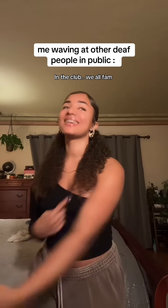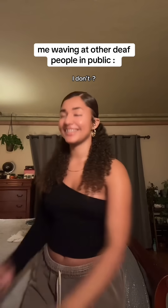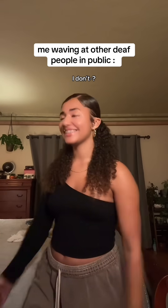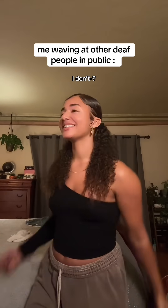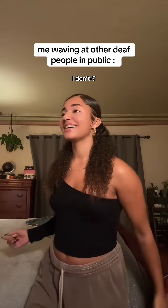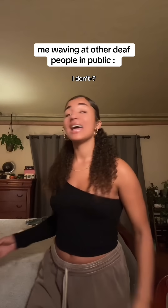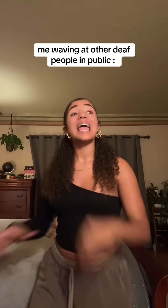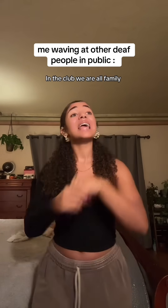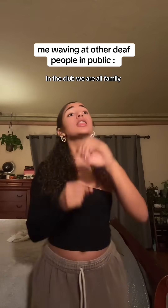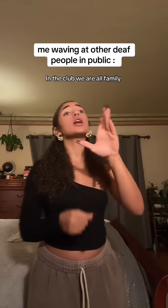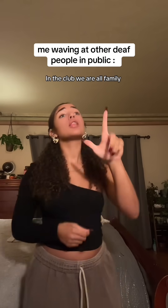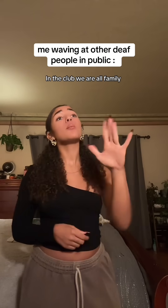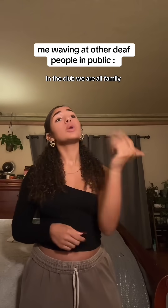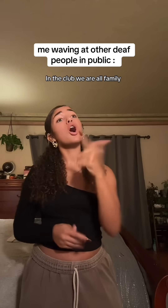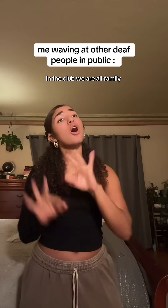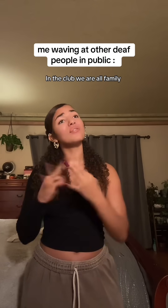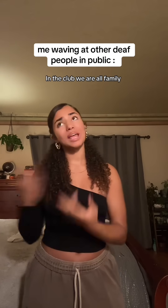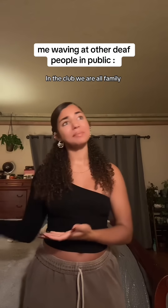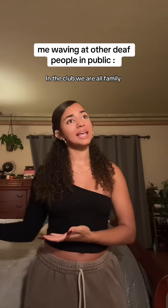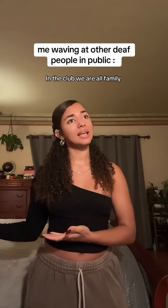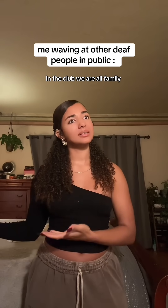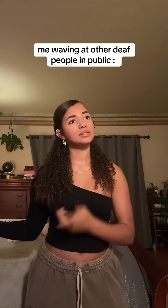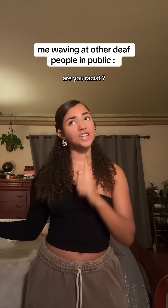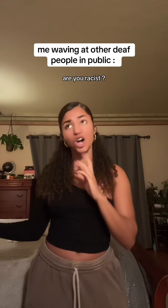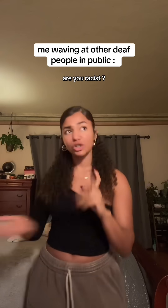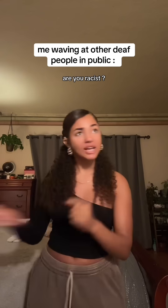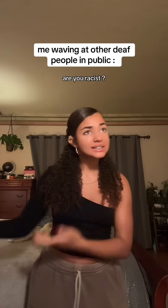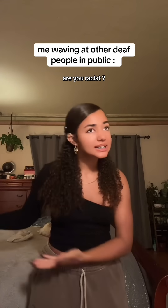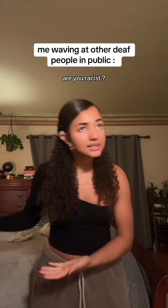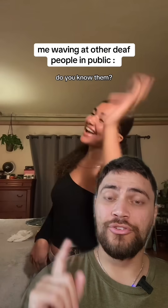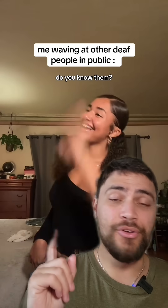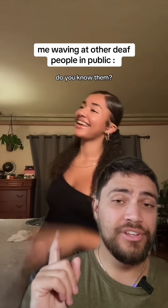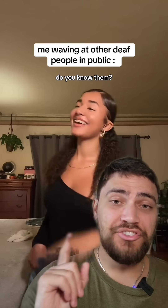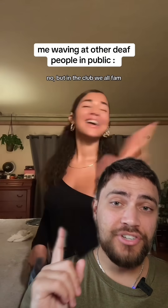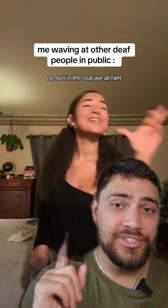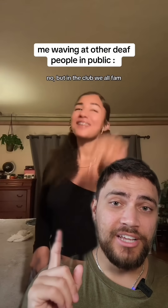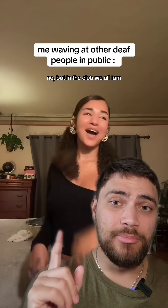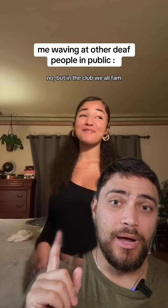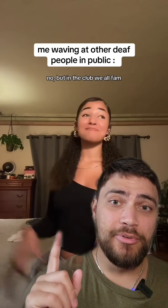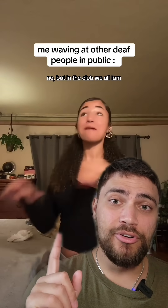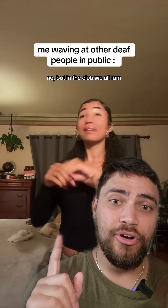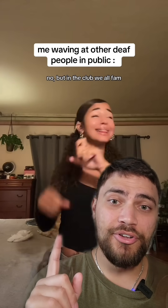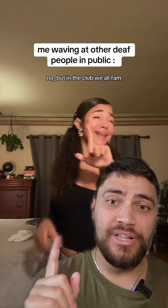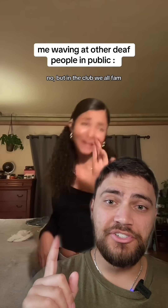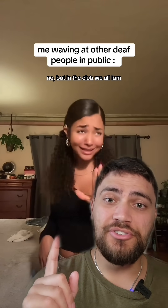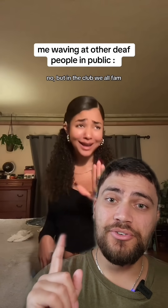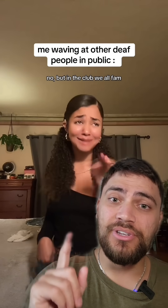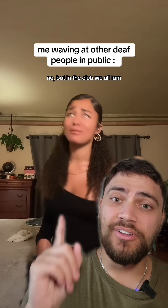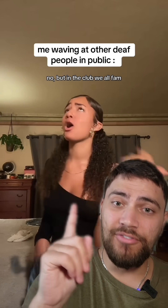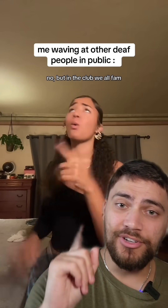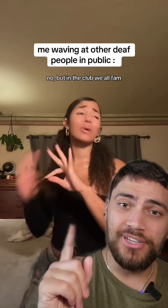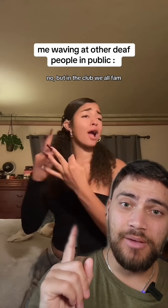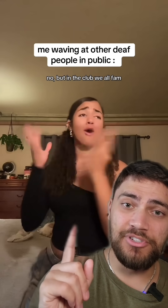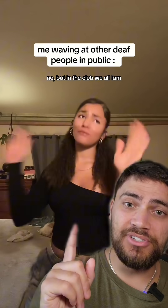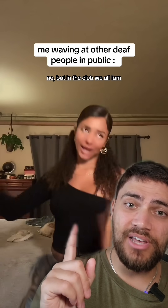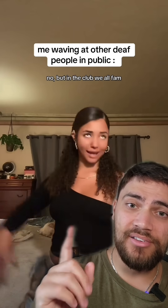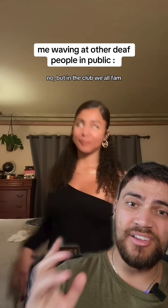don't... In the club, we are all family. Are you racist? So notice, just like the popular audio that she's using, the first time she says it, it's